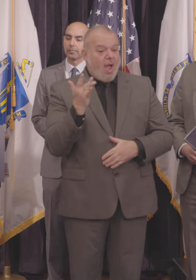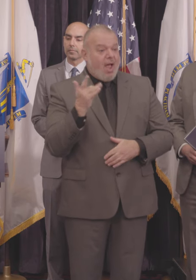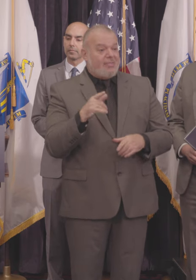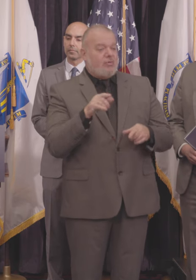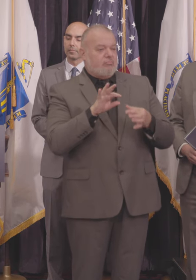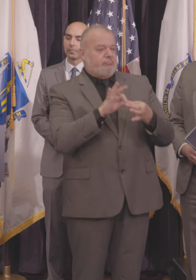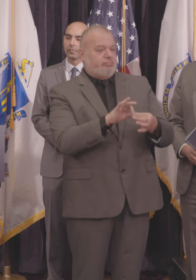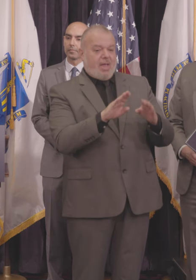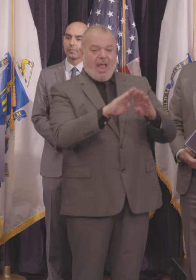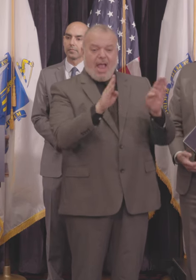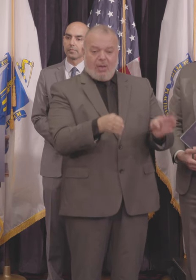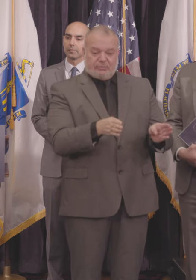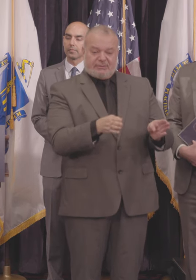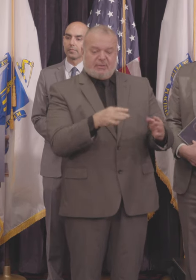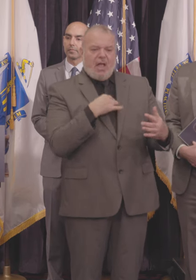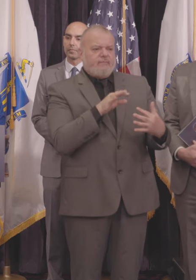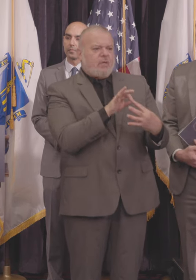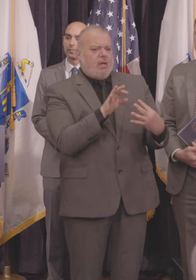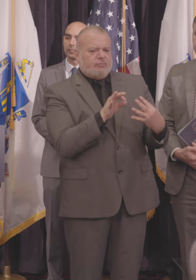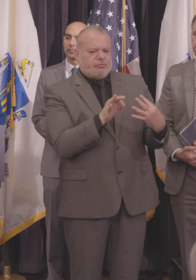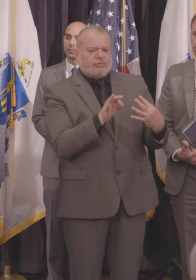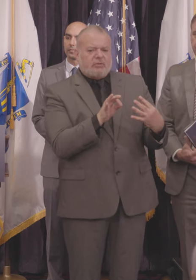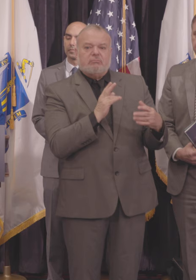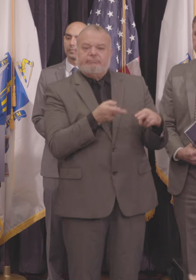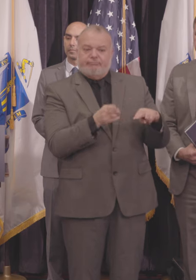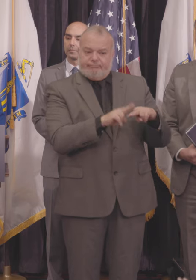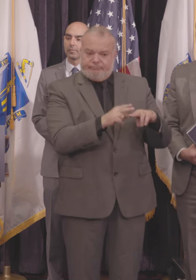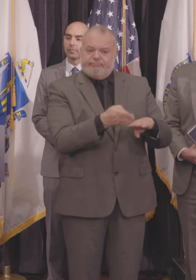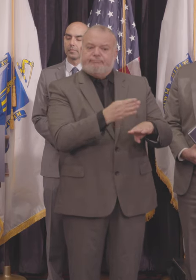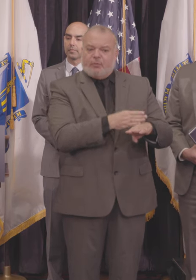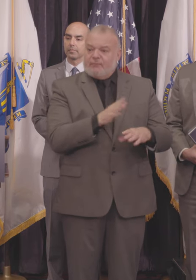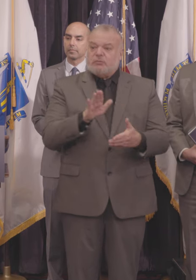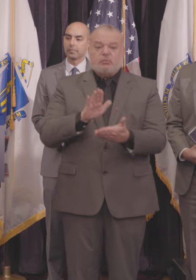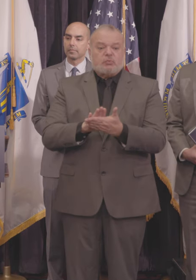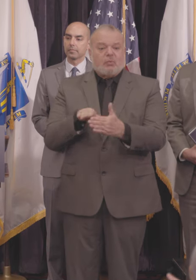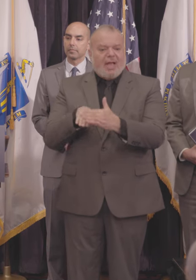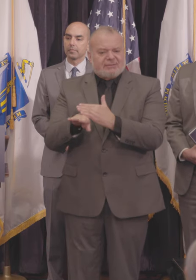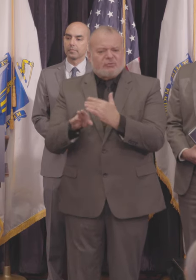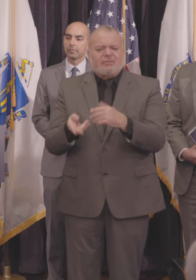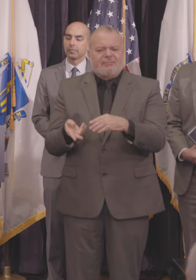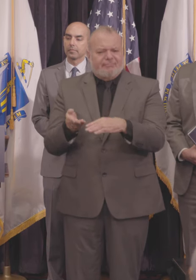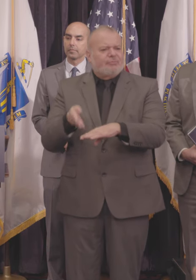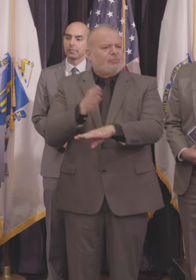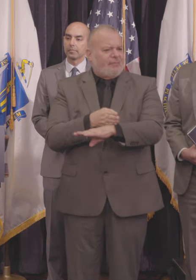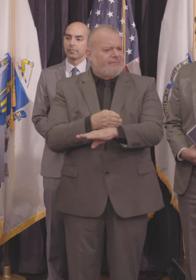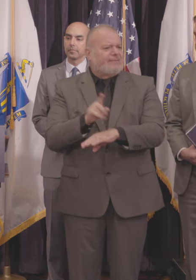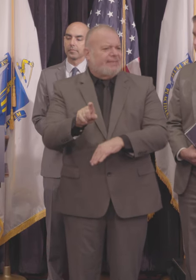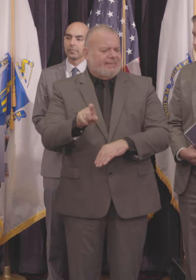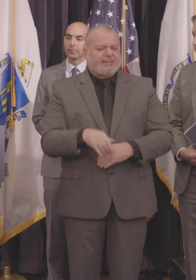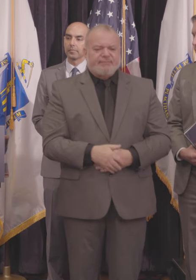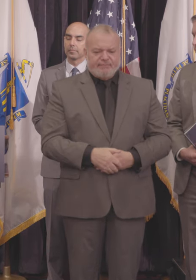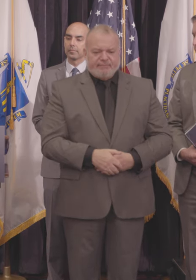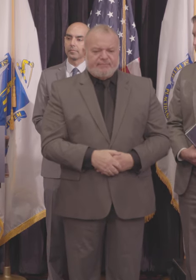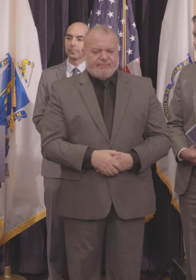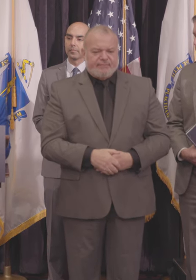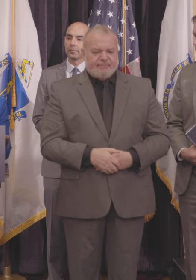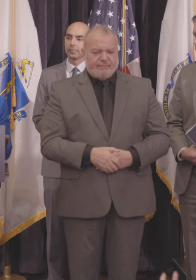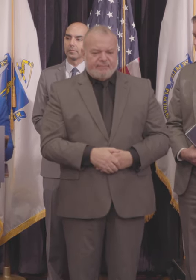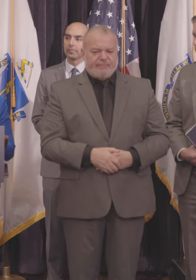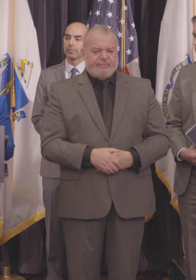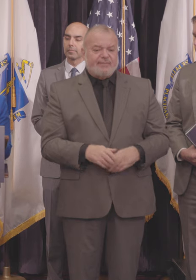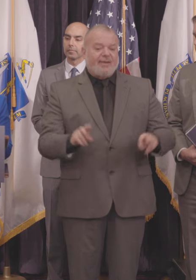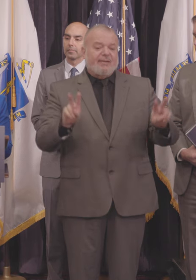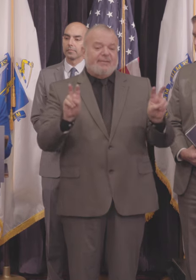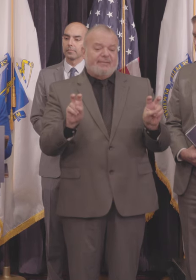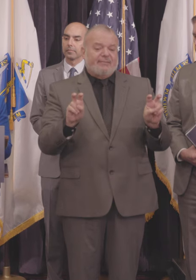our schools, our businesses, and our communities. It will fund Gateway to Pre-K, our plan